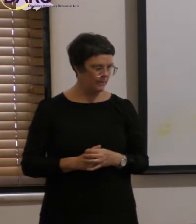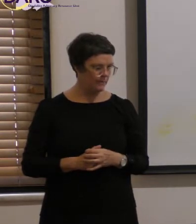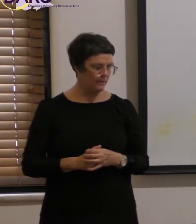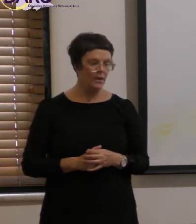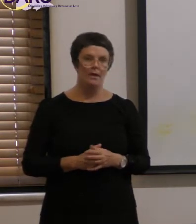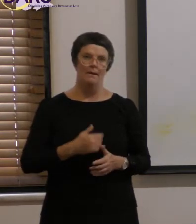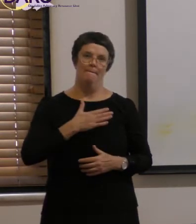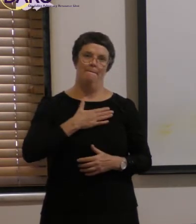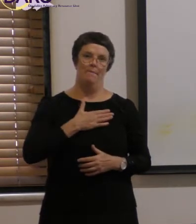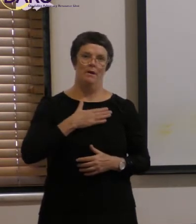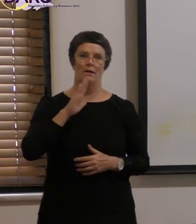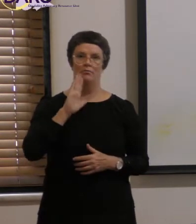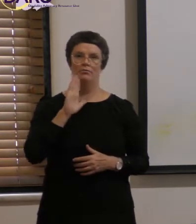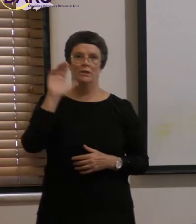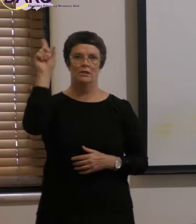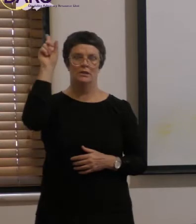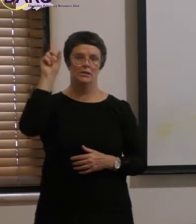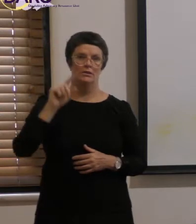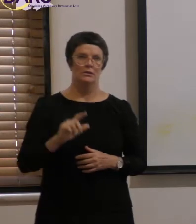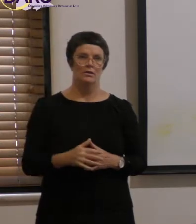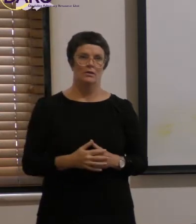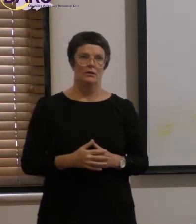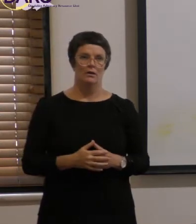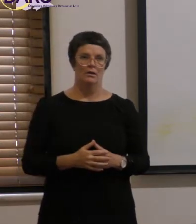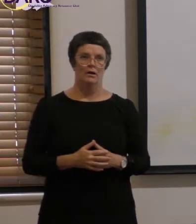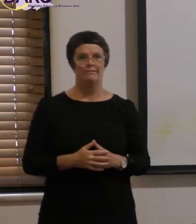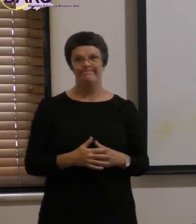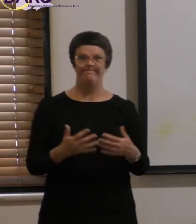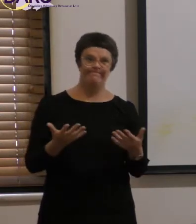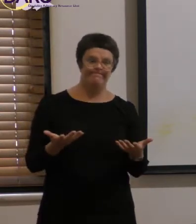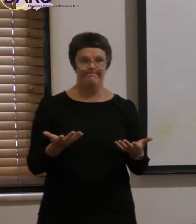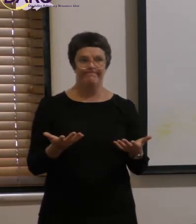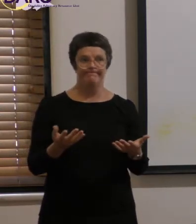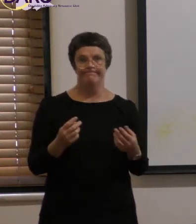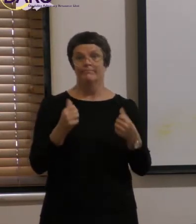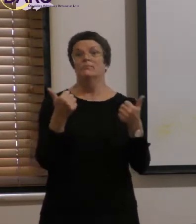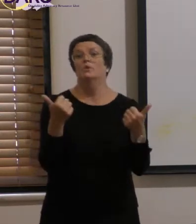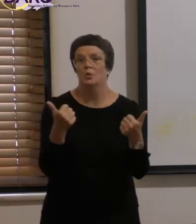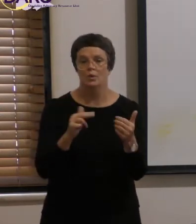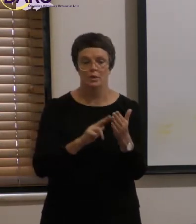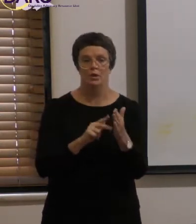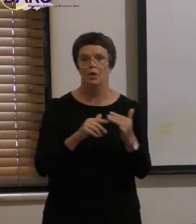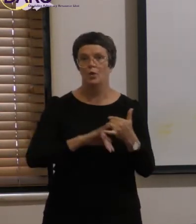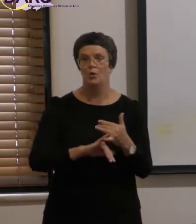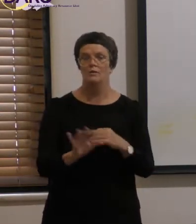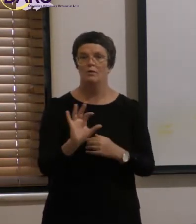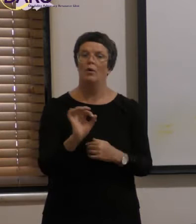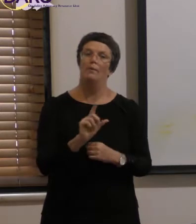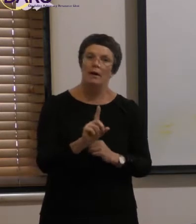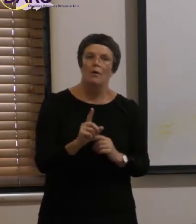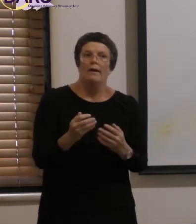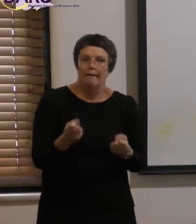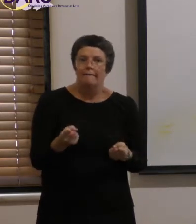my presentation today is quite dark. It's not a positive picture at all, but we do have positive